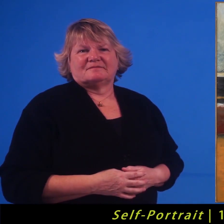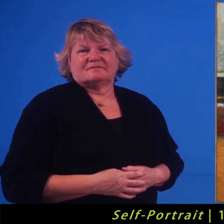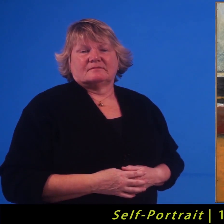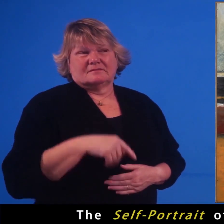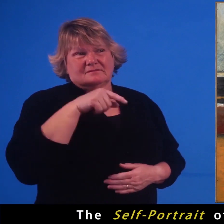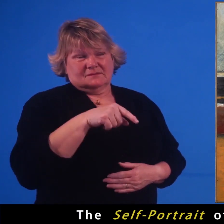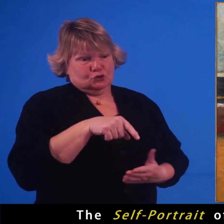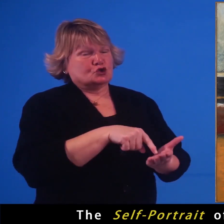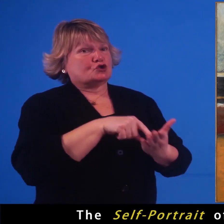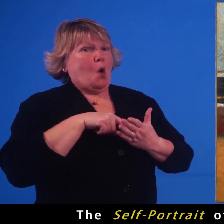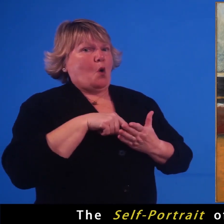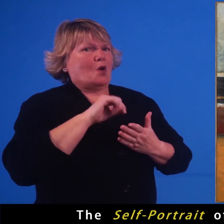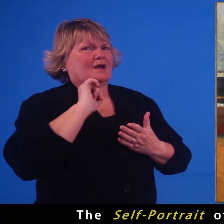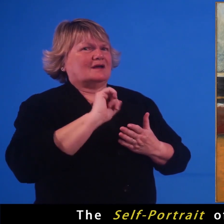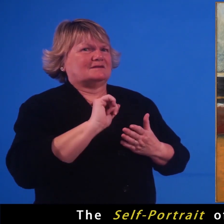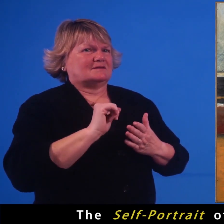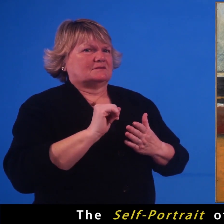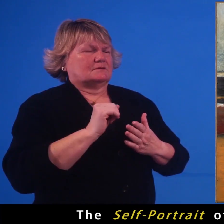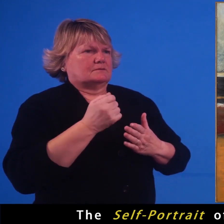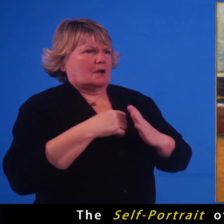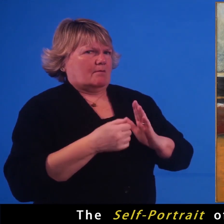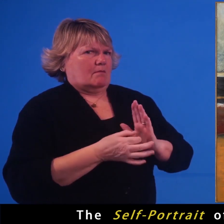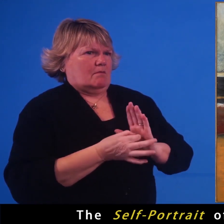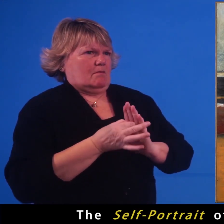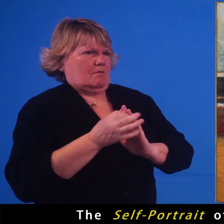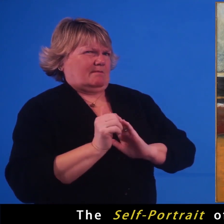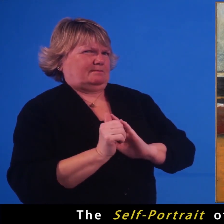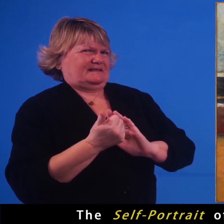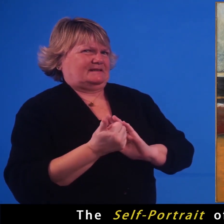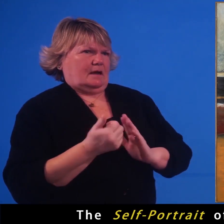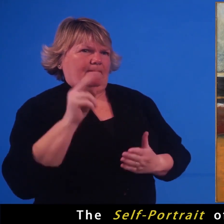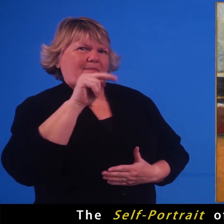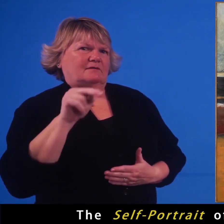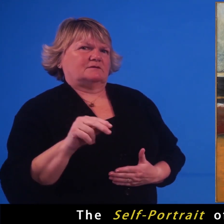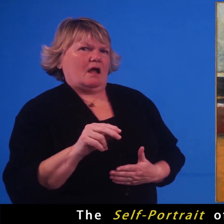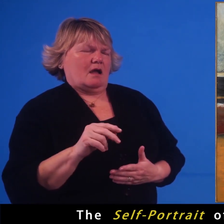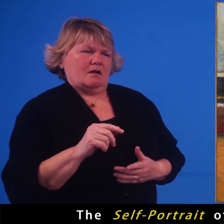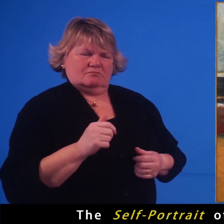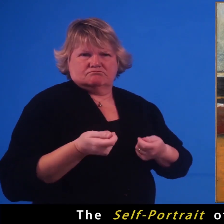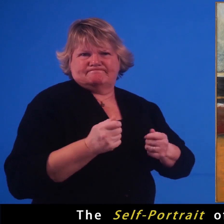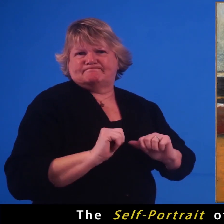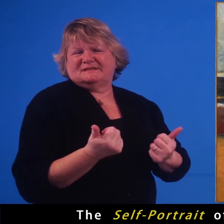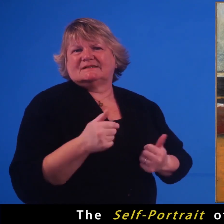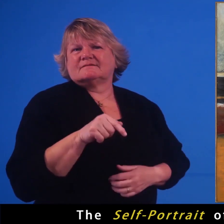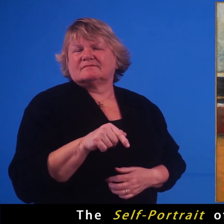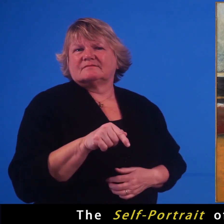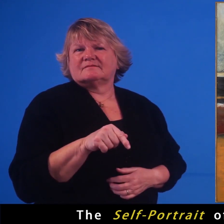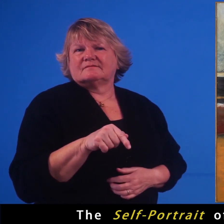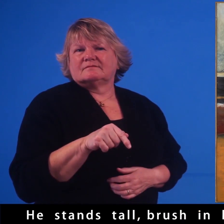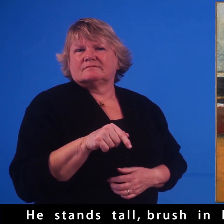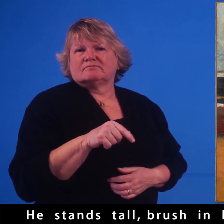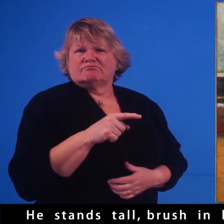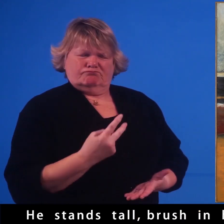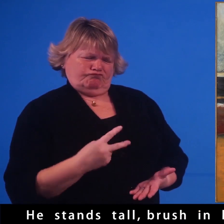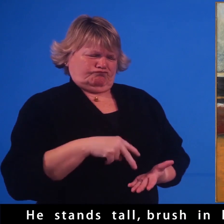The Self-Portrait of 1966 demonstrates his increasing mastery